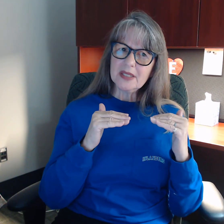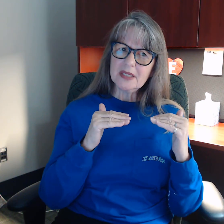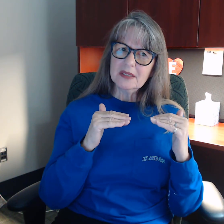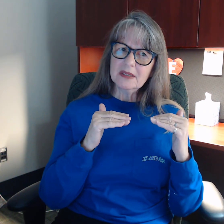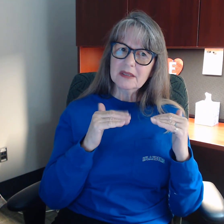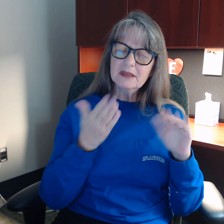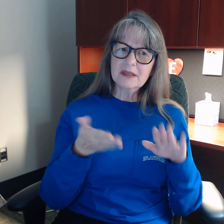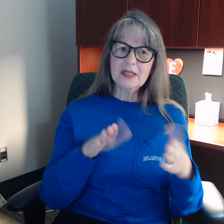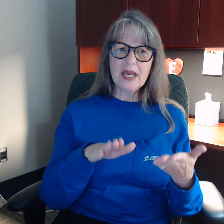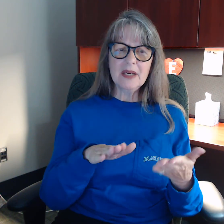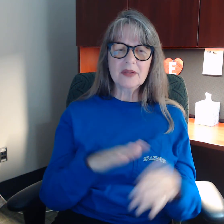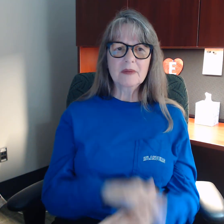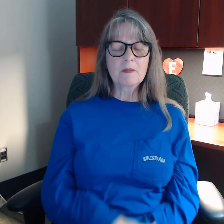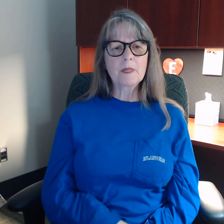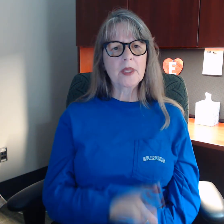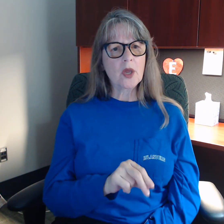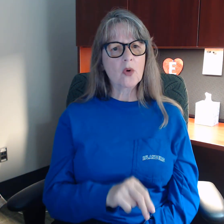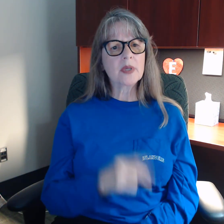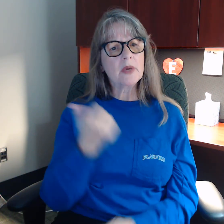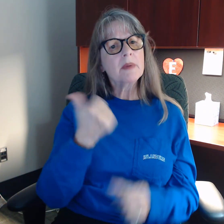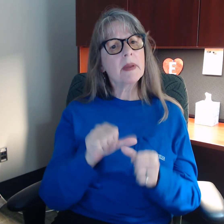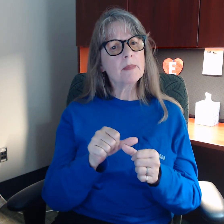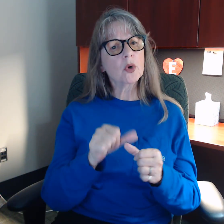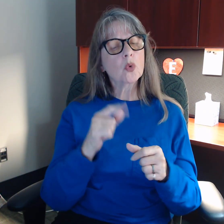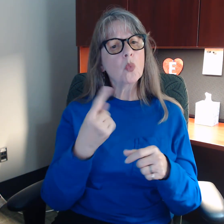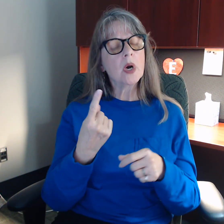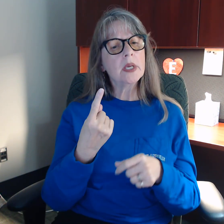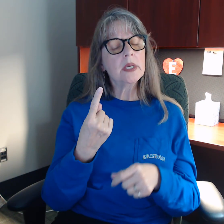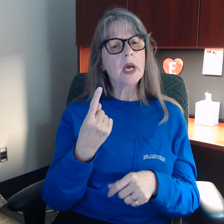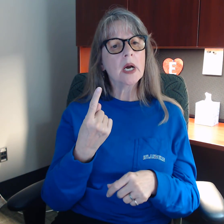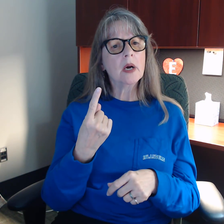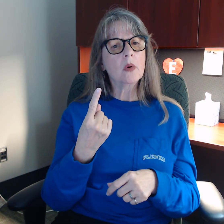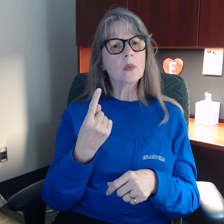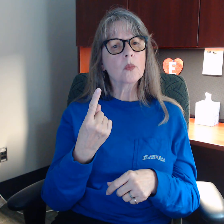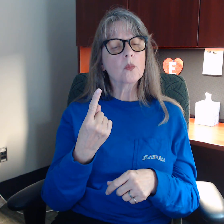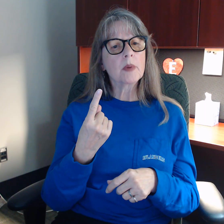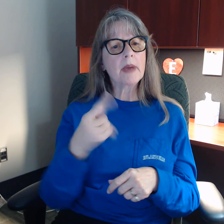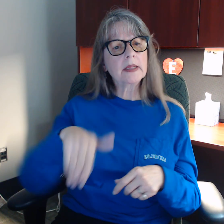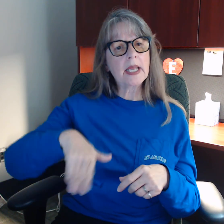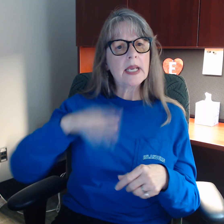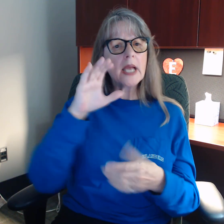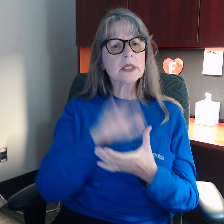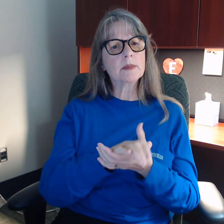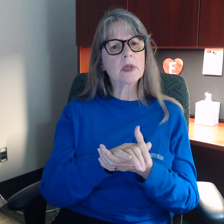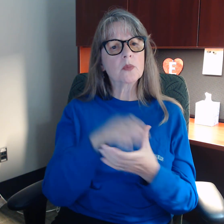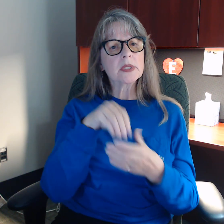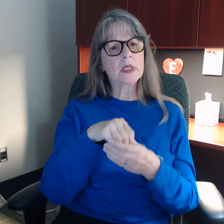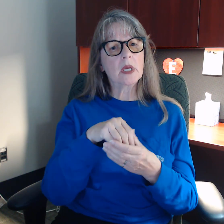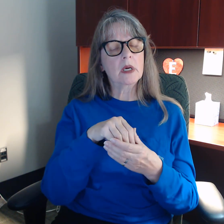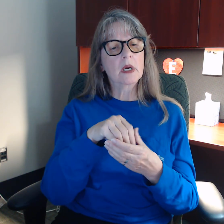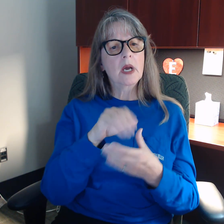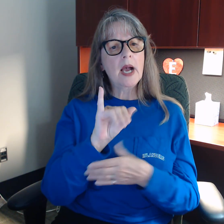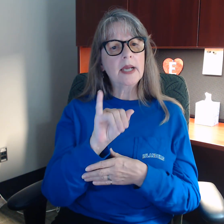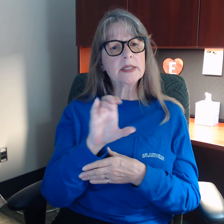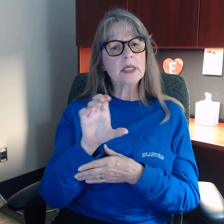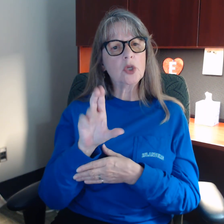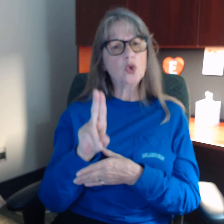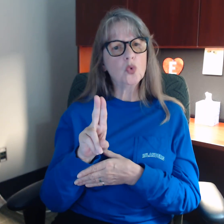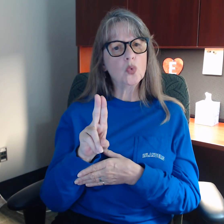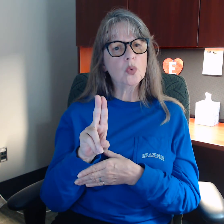expected death? No, because I remember one when my late husband was in the ICU in